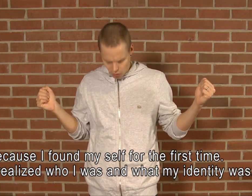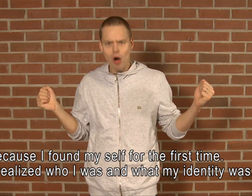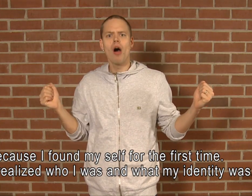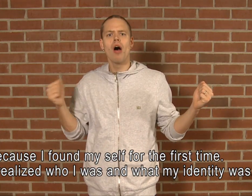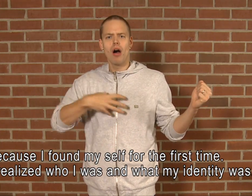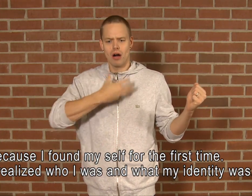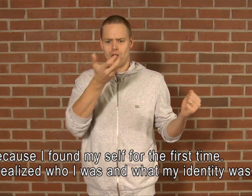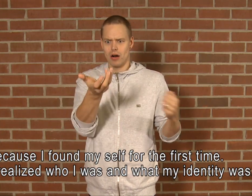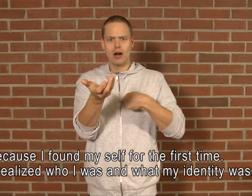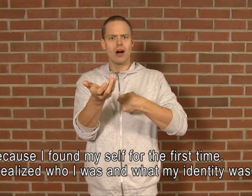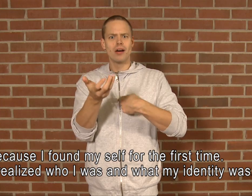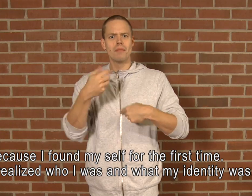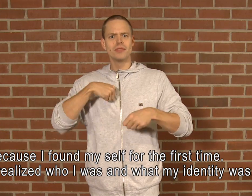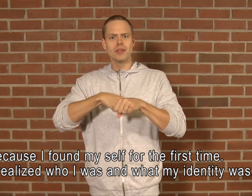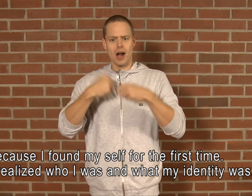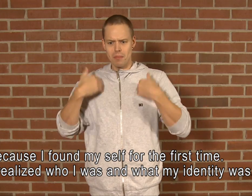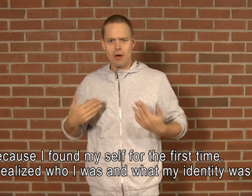air Smells like victory